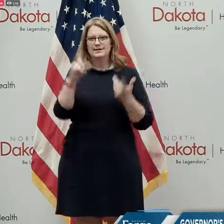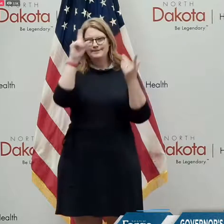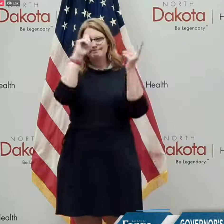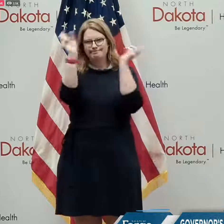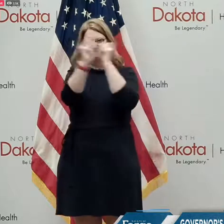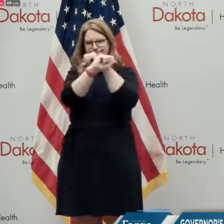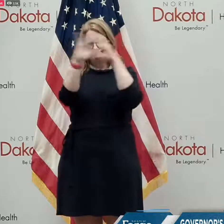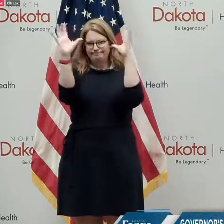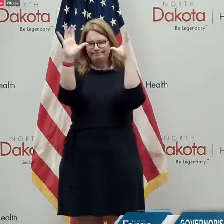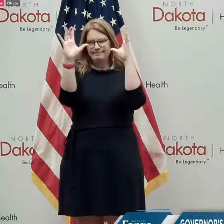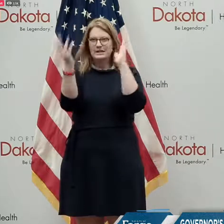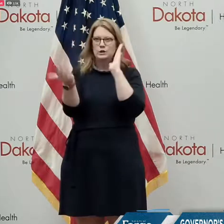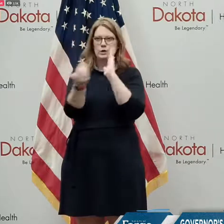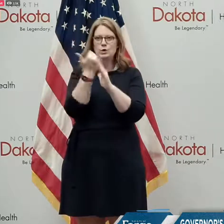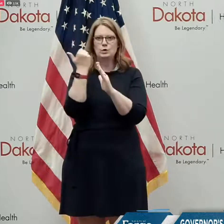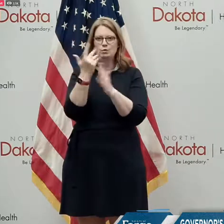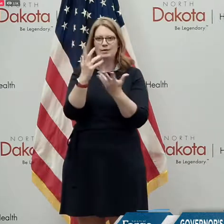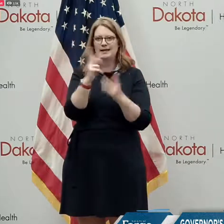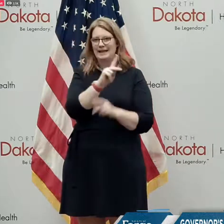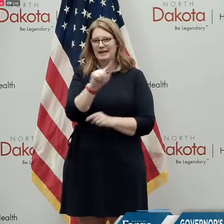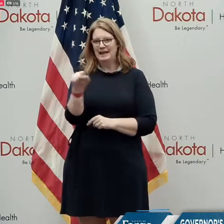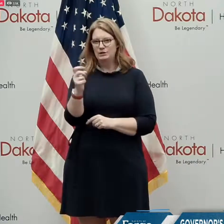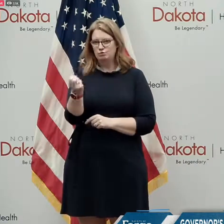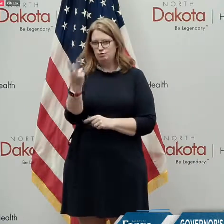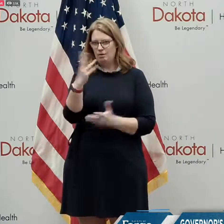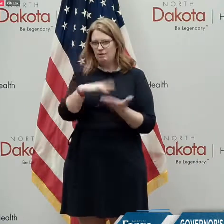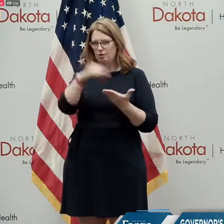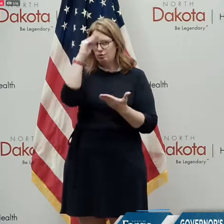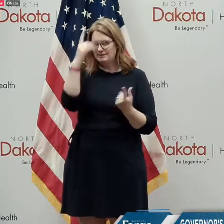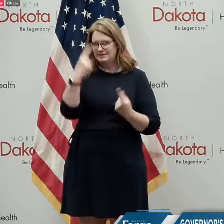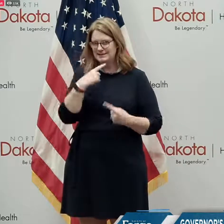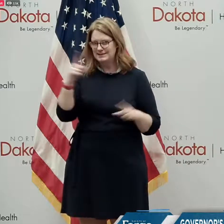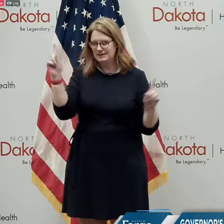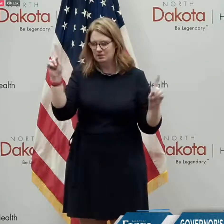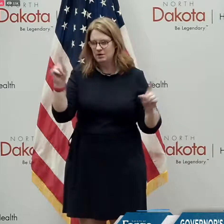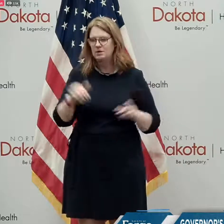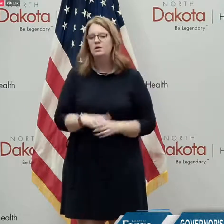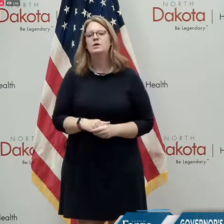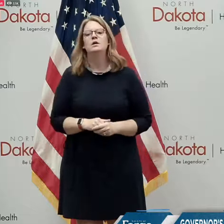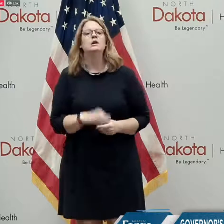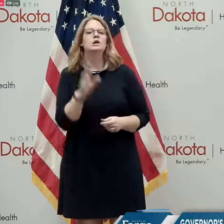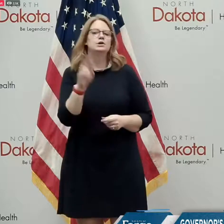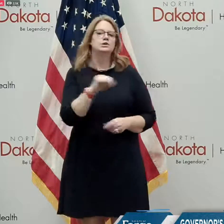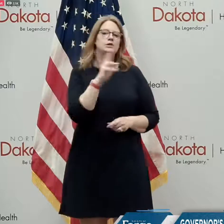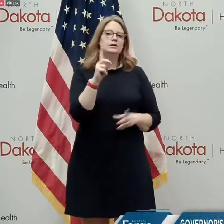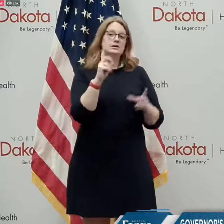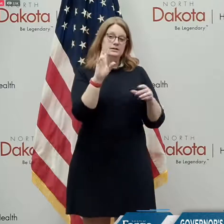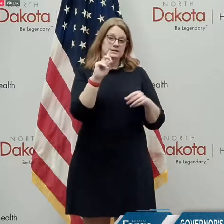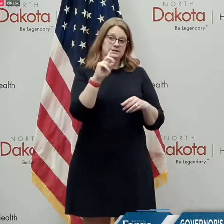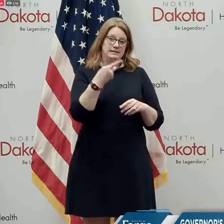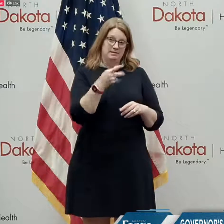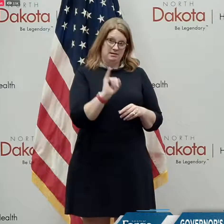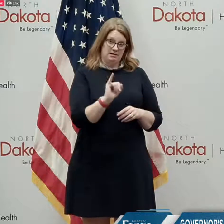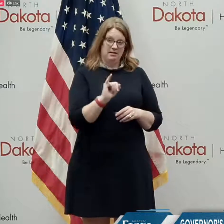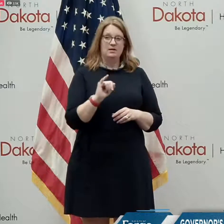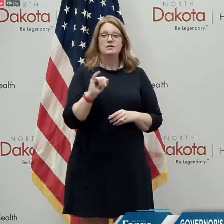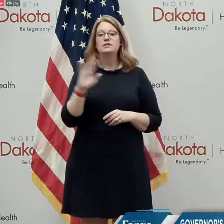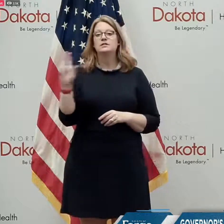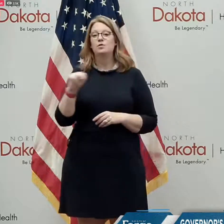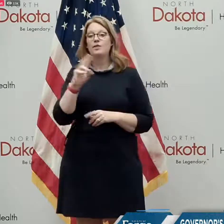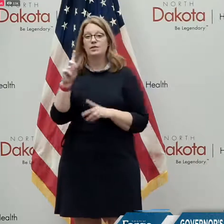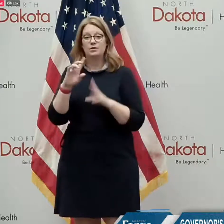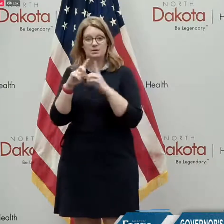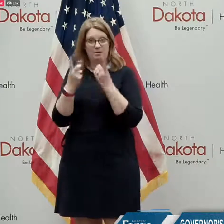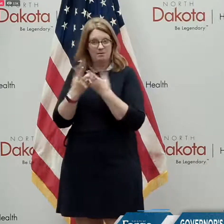reimagination of K-12 learning successful. To that end, the North Dakota Department of Public Instruction, the North Dakota Department